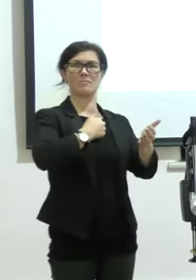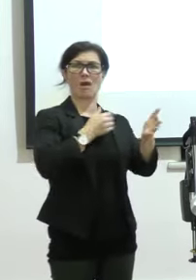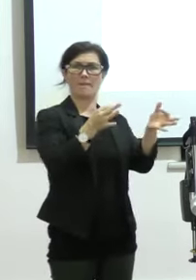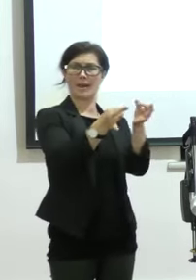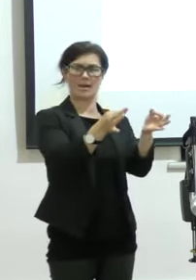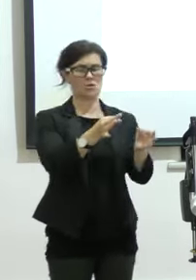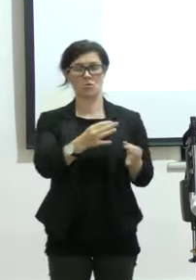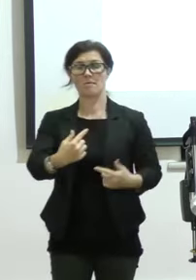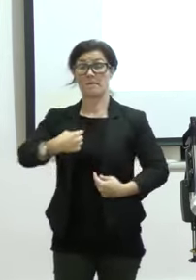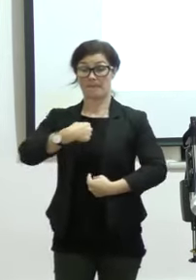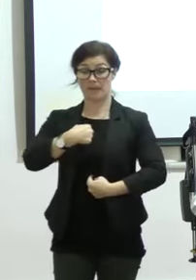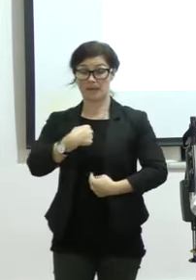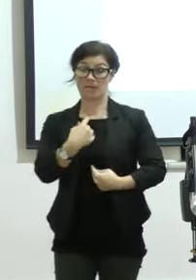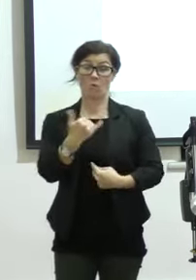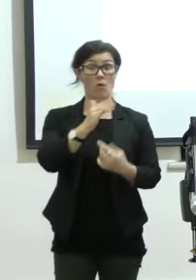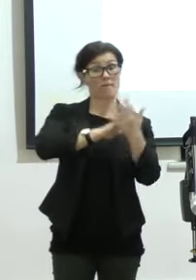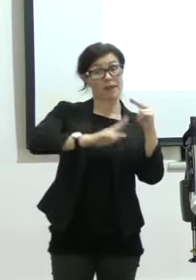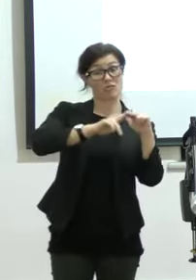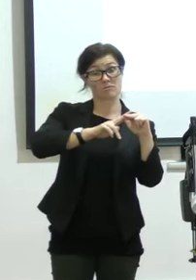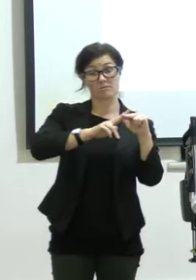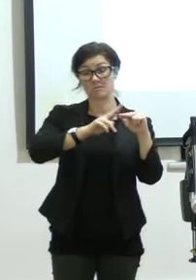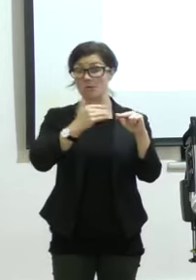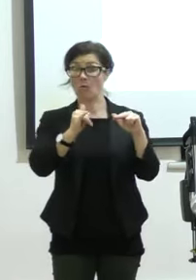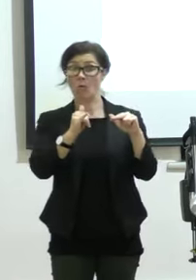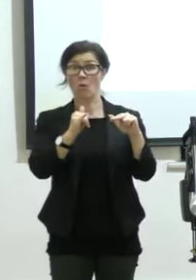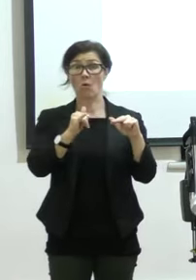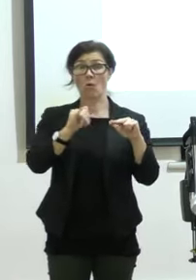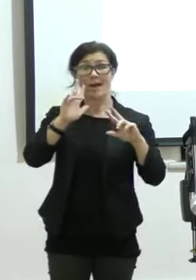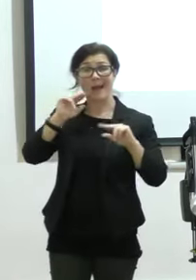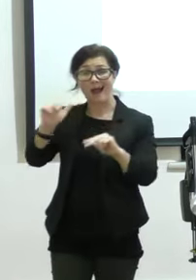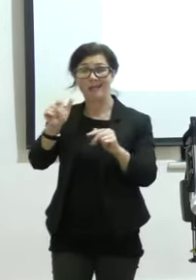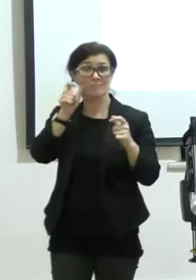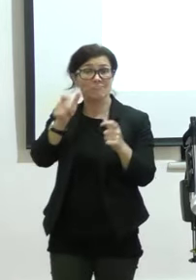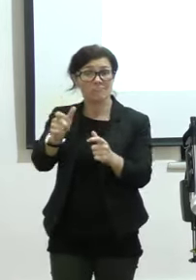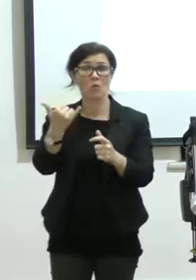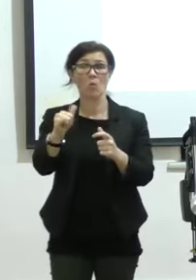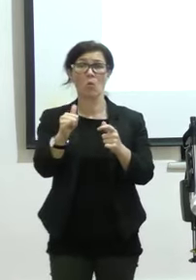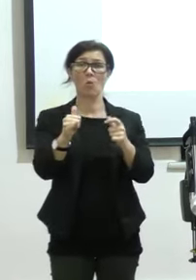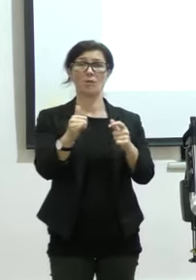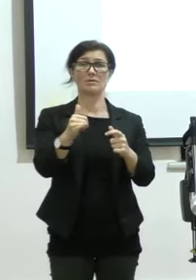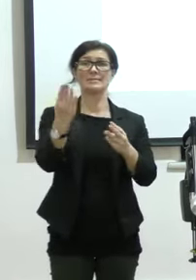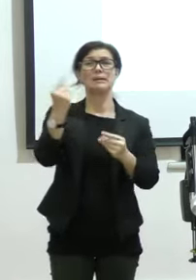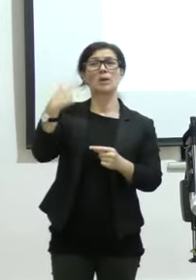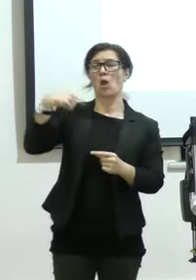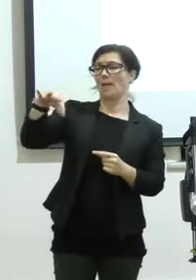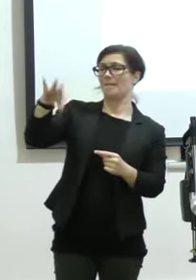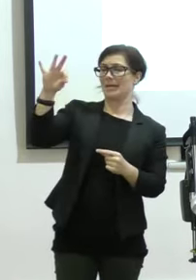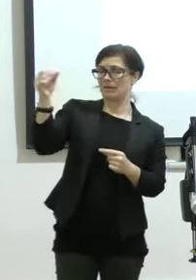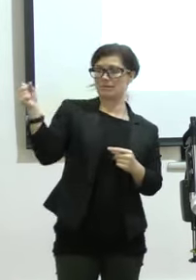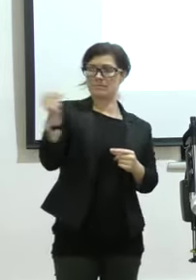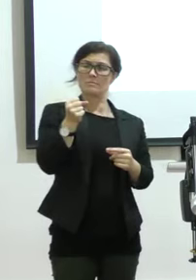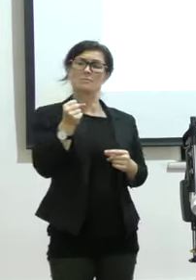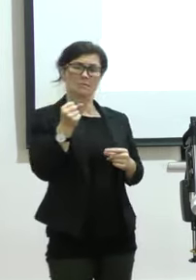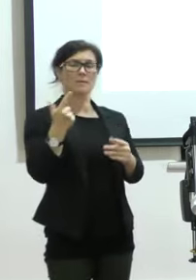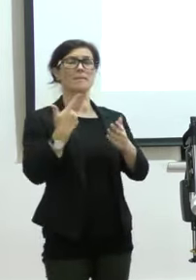disability, or maybe a parent or a legal guardian or a nominee in the NDIS, you manage the